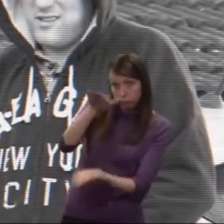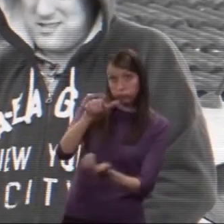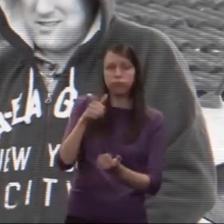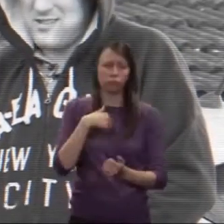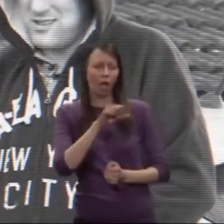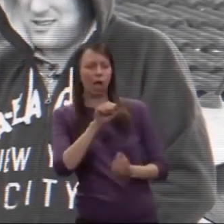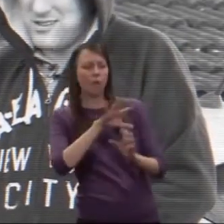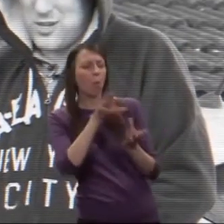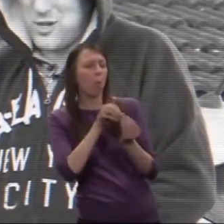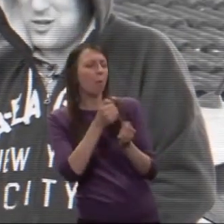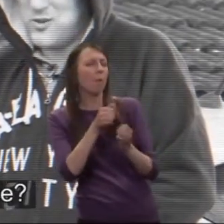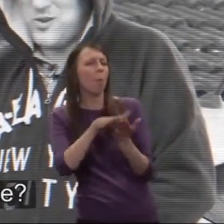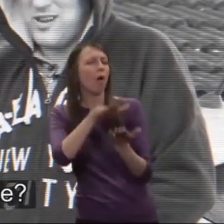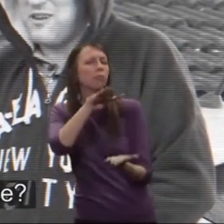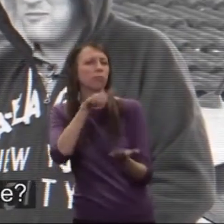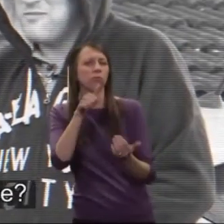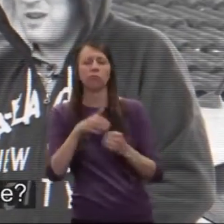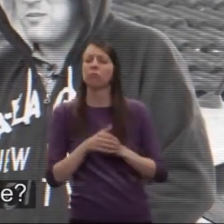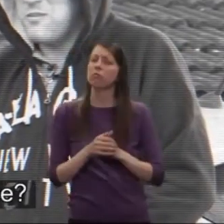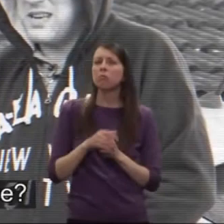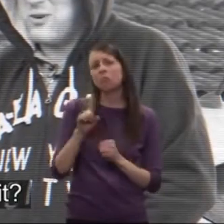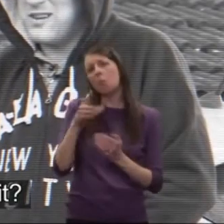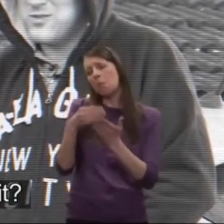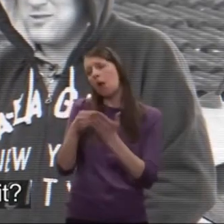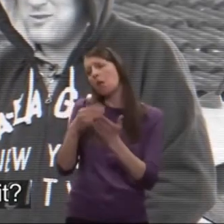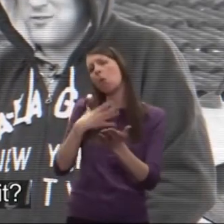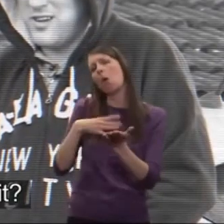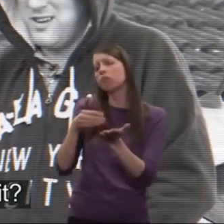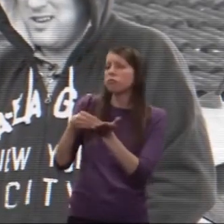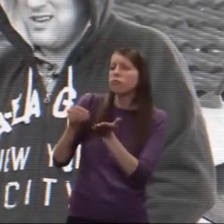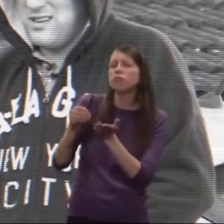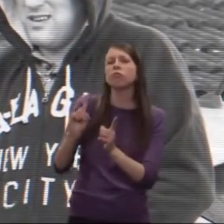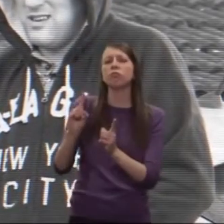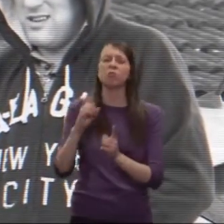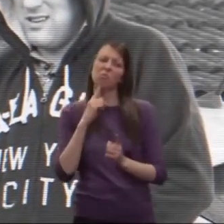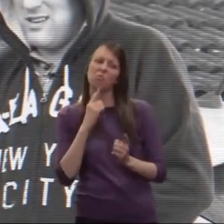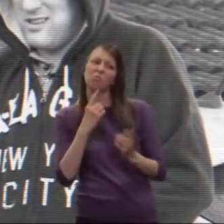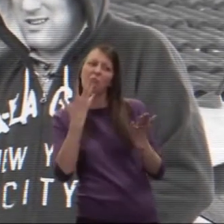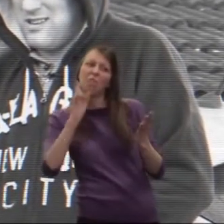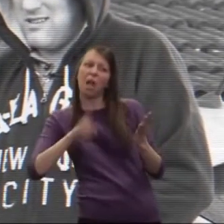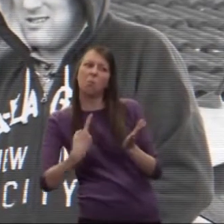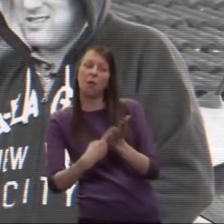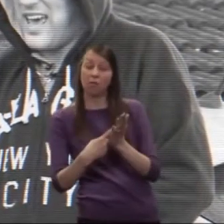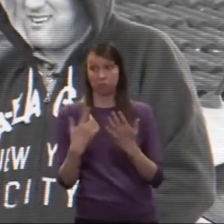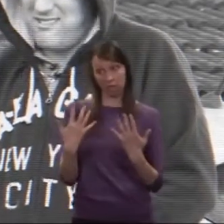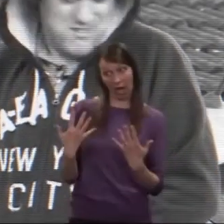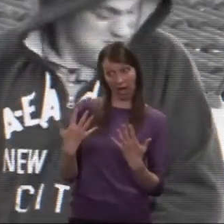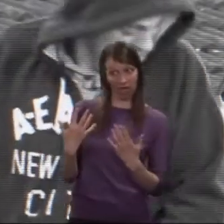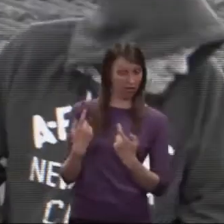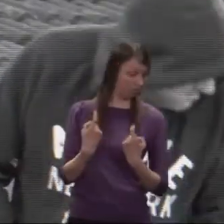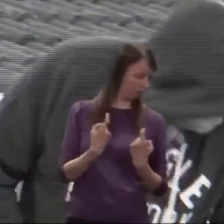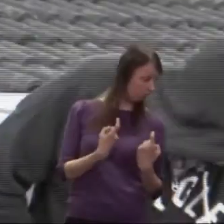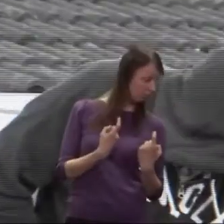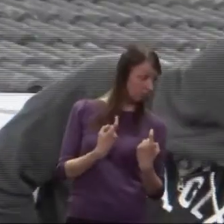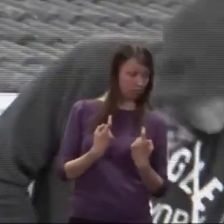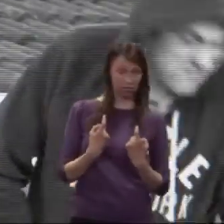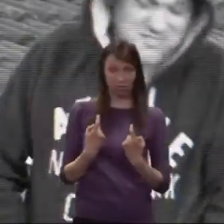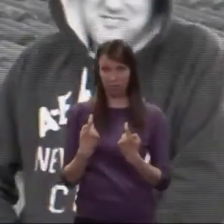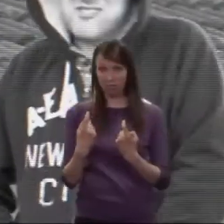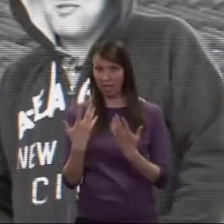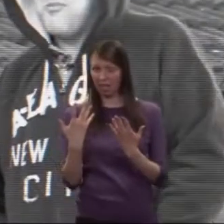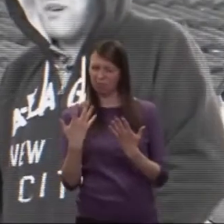all the paperwork, yeah, and everything? Got all the paperwork for you. Cool. How about money-wise? What do you want for it? I want £10,000. 10?